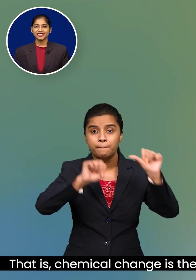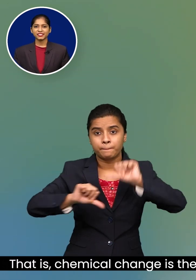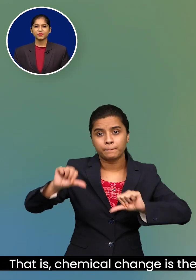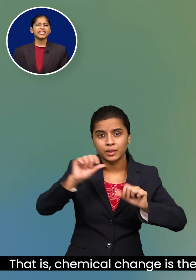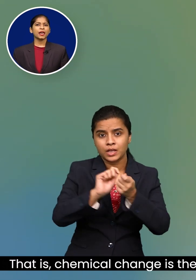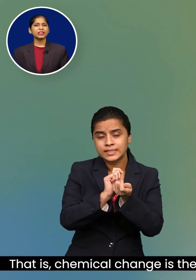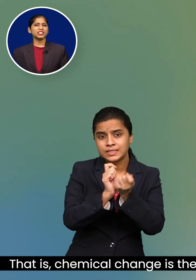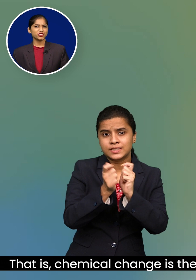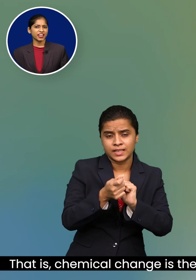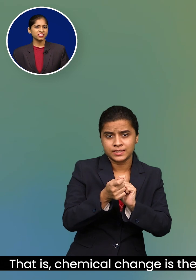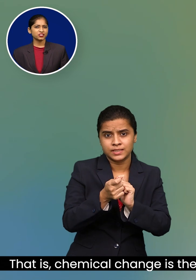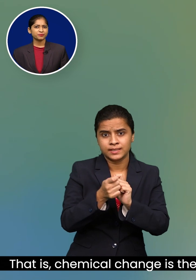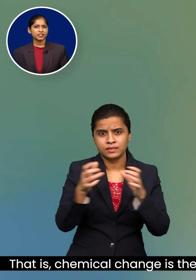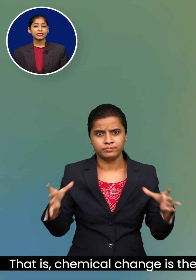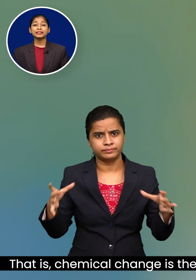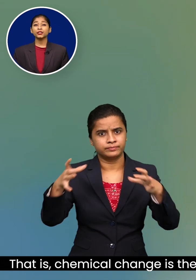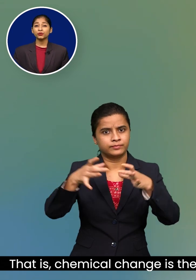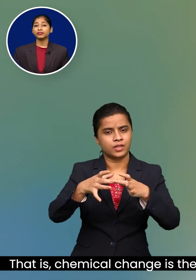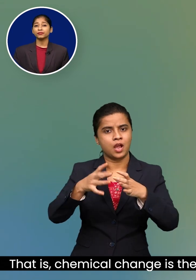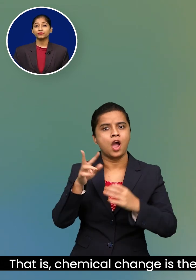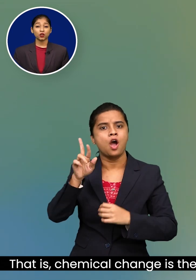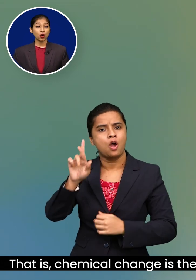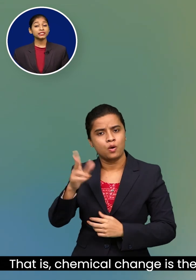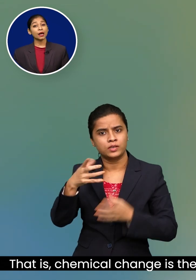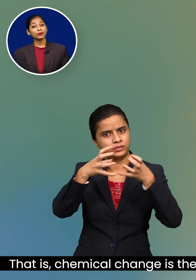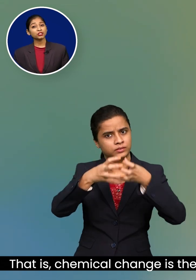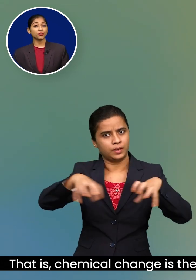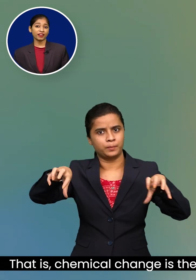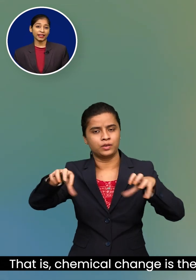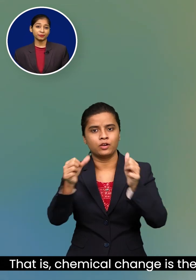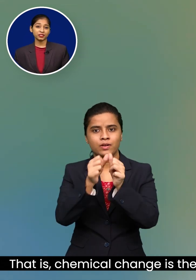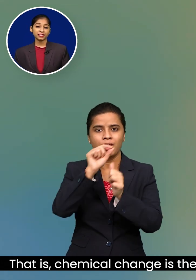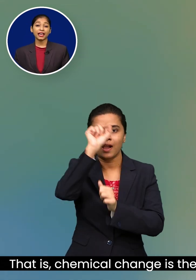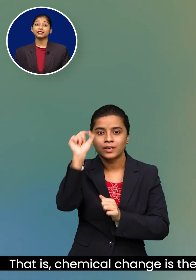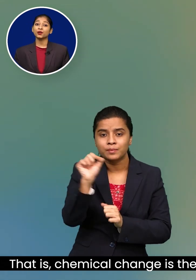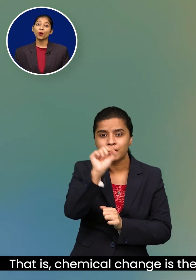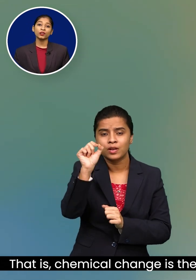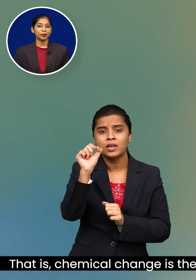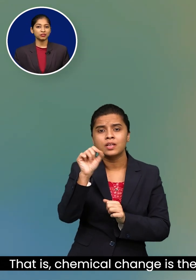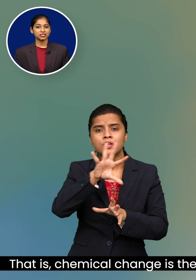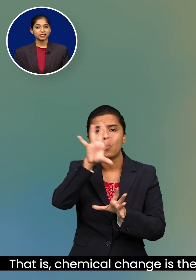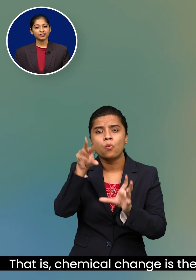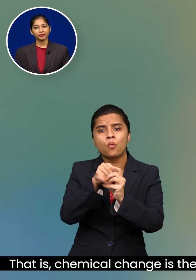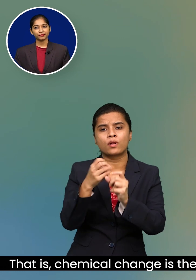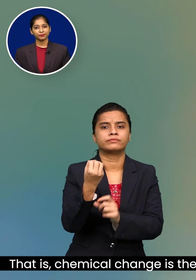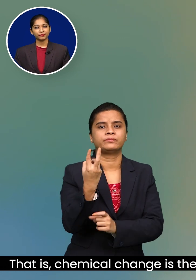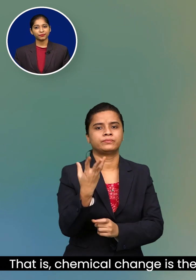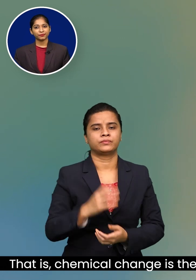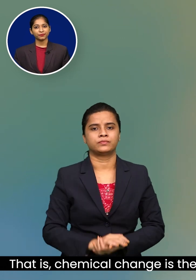That is, chemical change is the union or separation of atoms as in whole numbers.